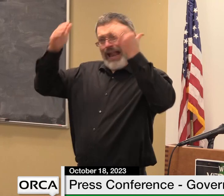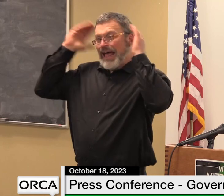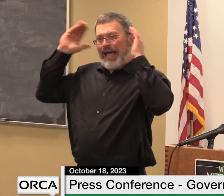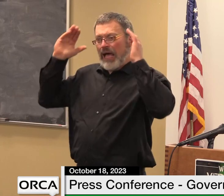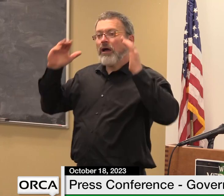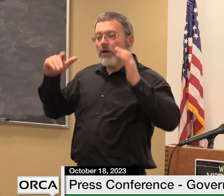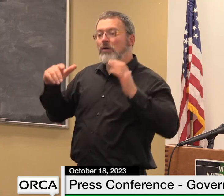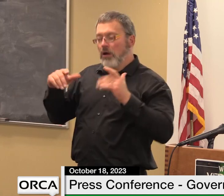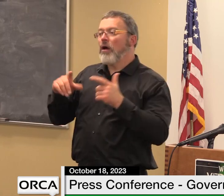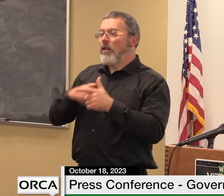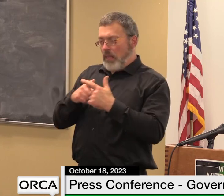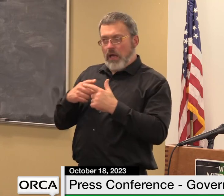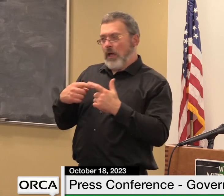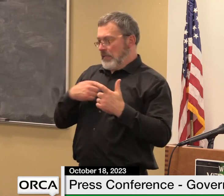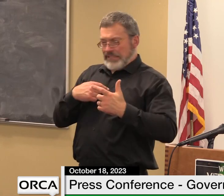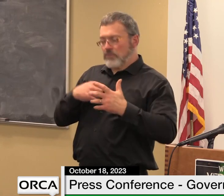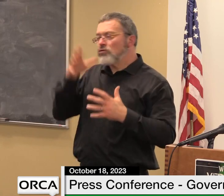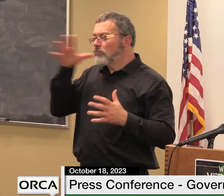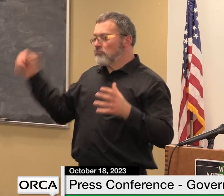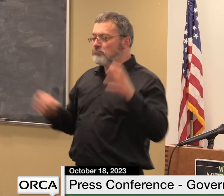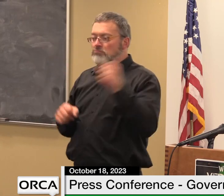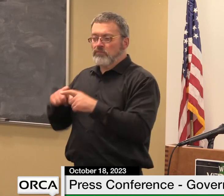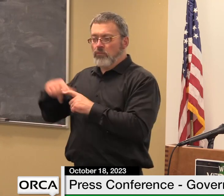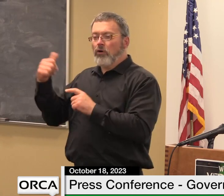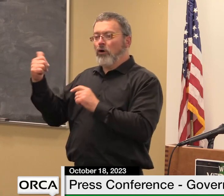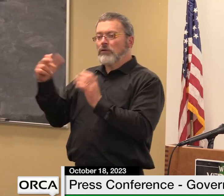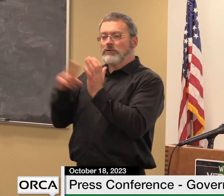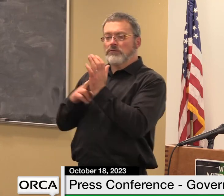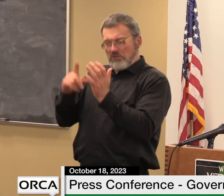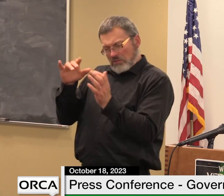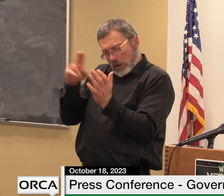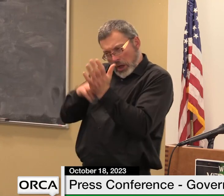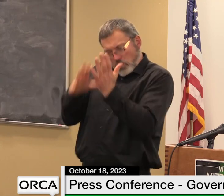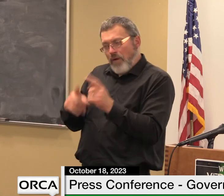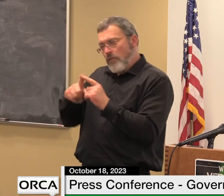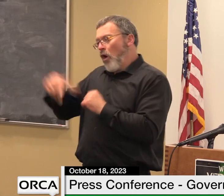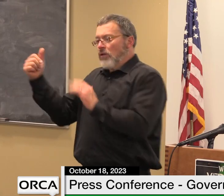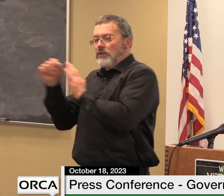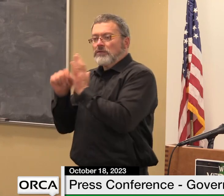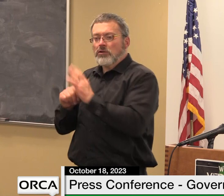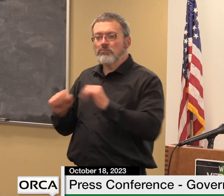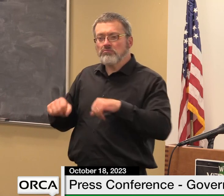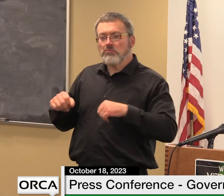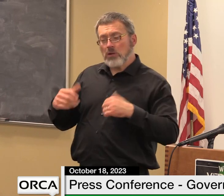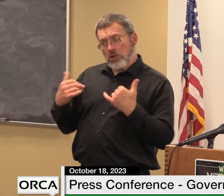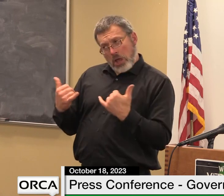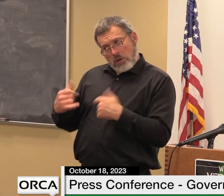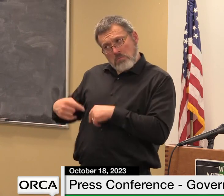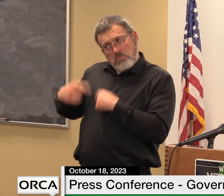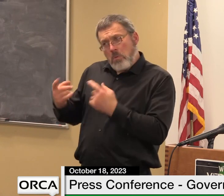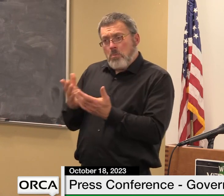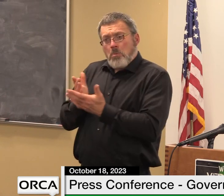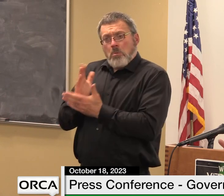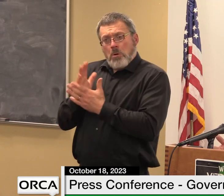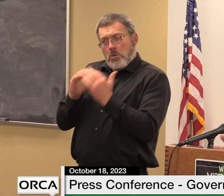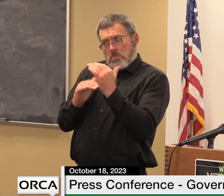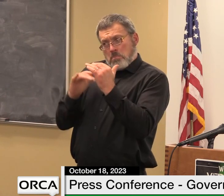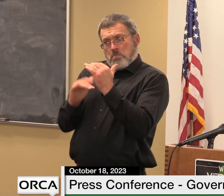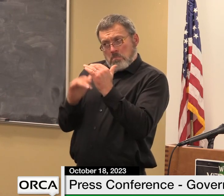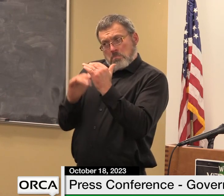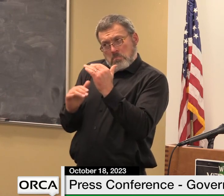help. But right now it seems as though we have the workforce to accomplish this,